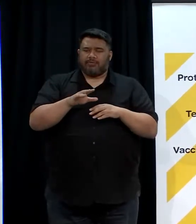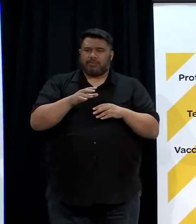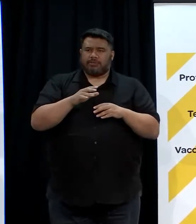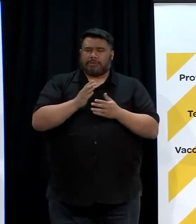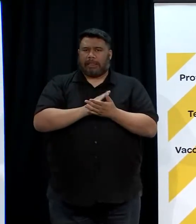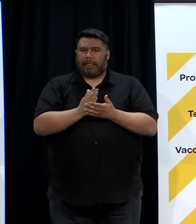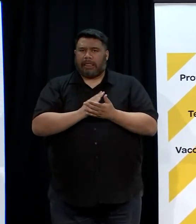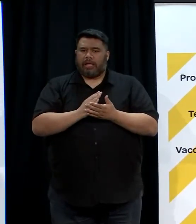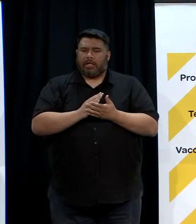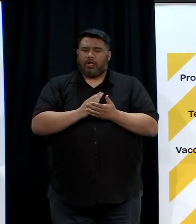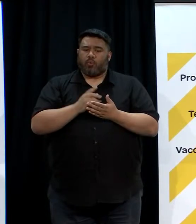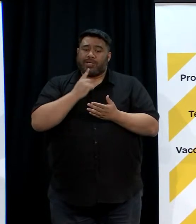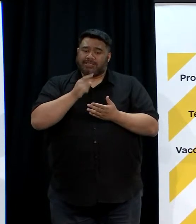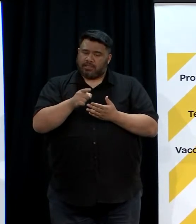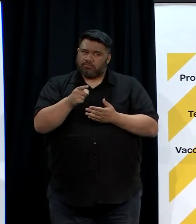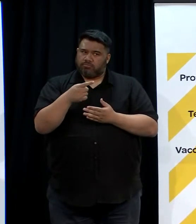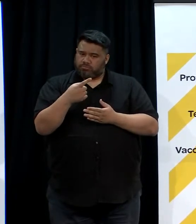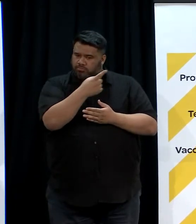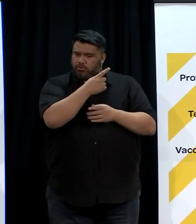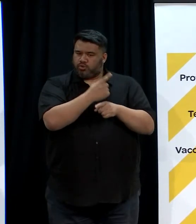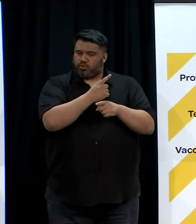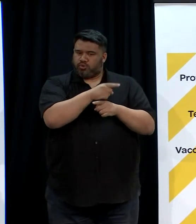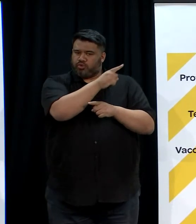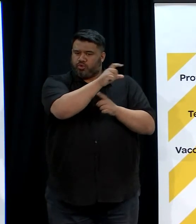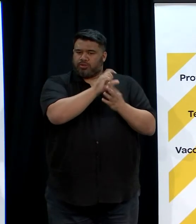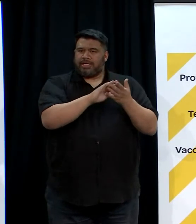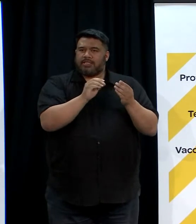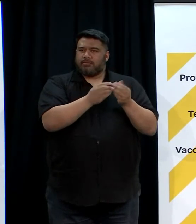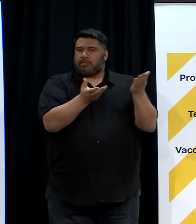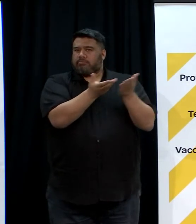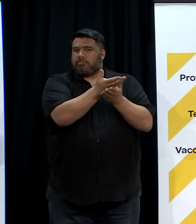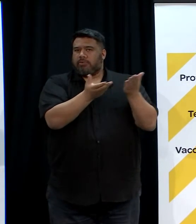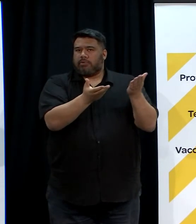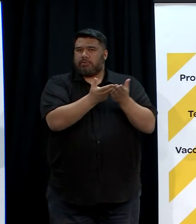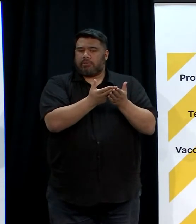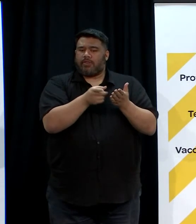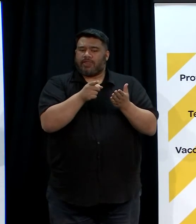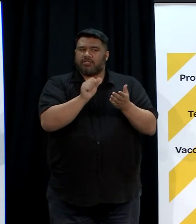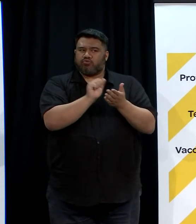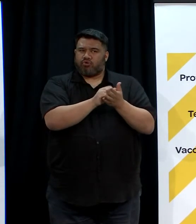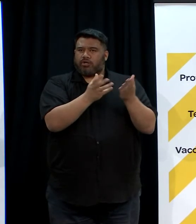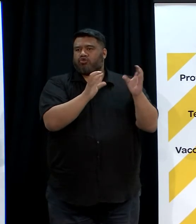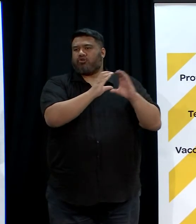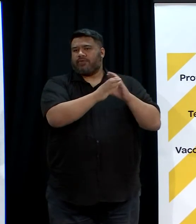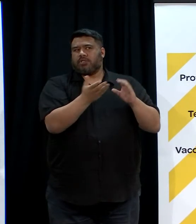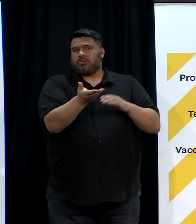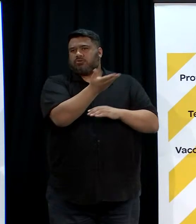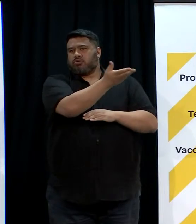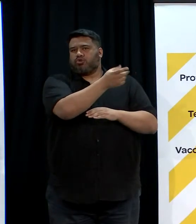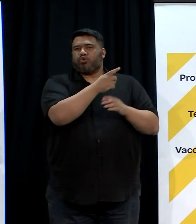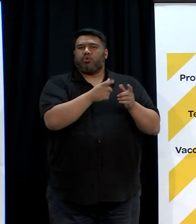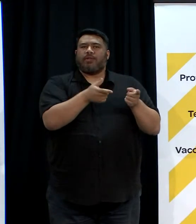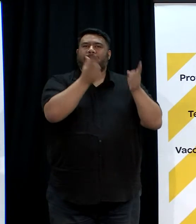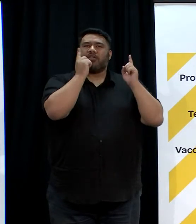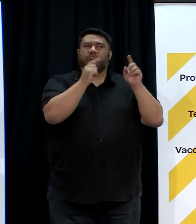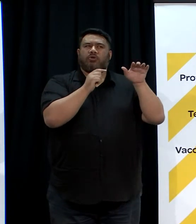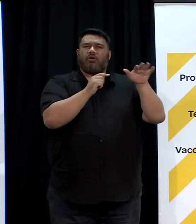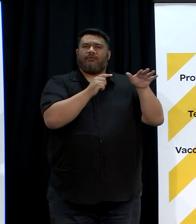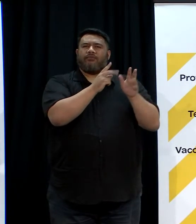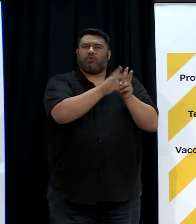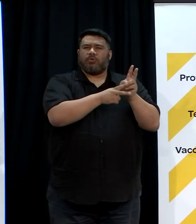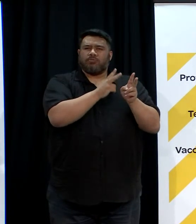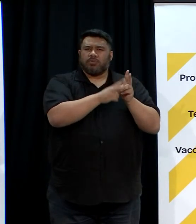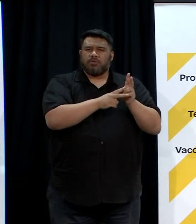makeup of the organisation, and it's within their power, and it's the right place for them to have the conversations with the management of the organisation to make